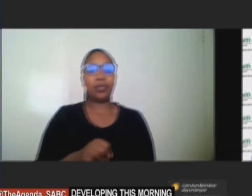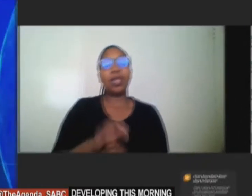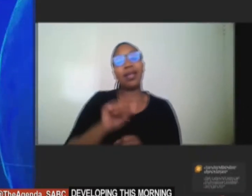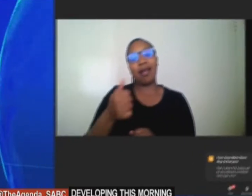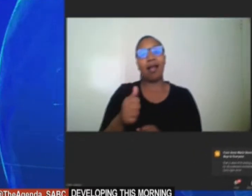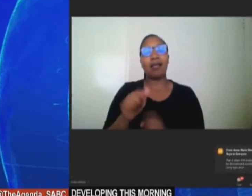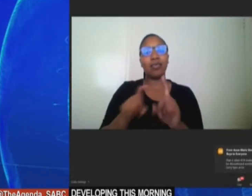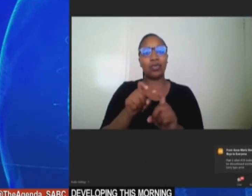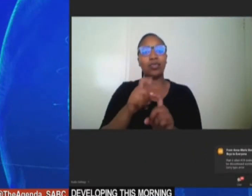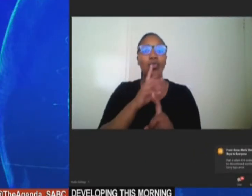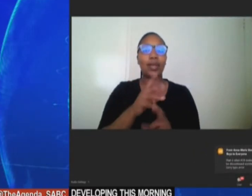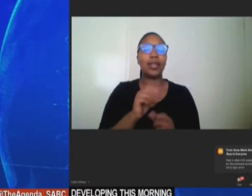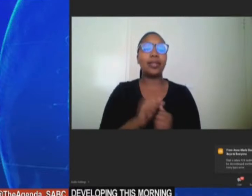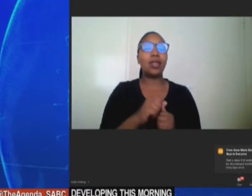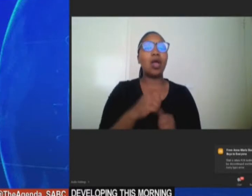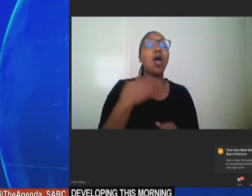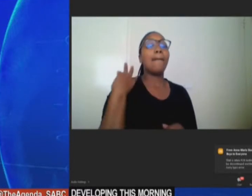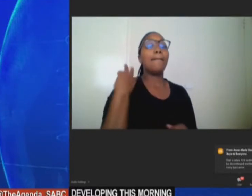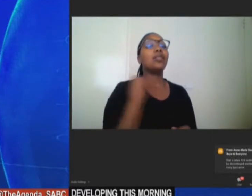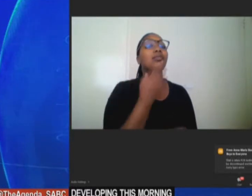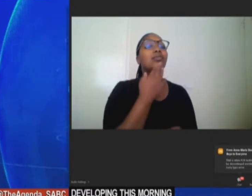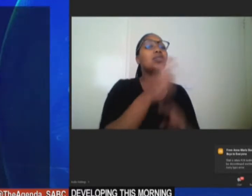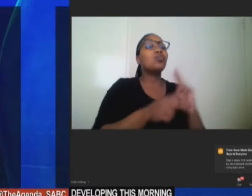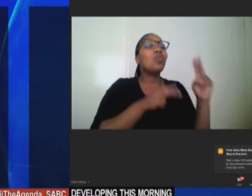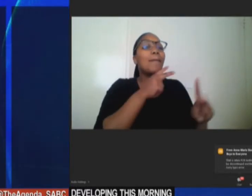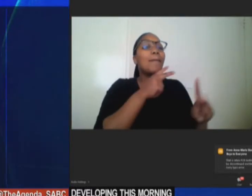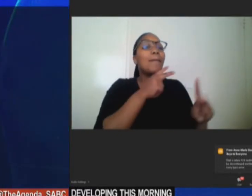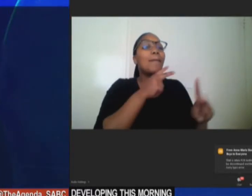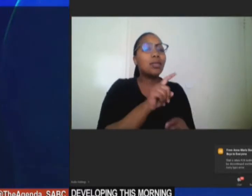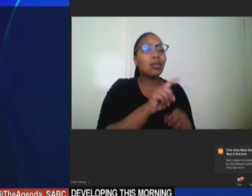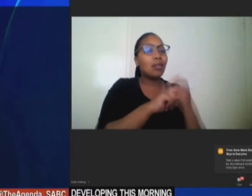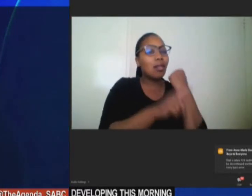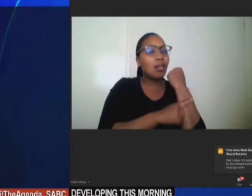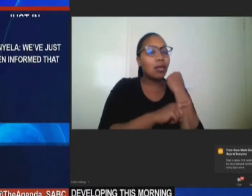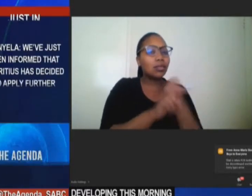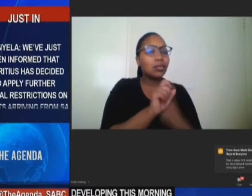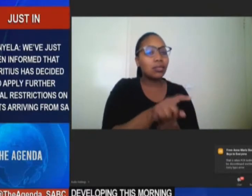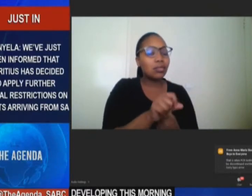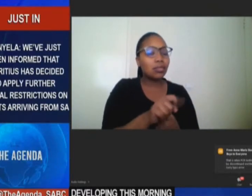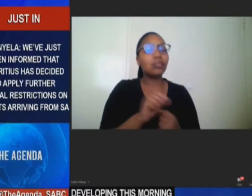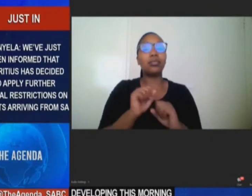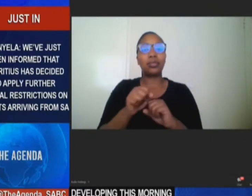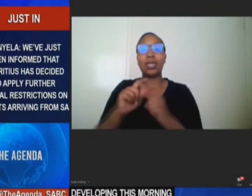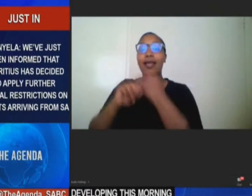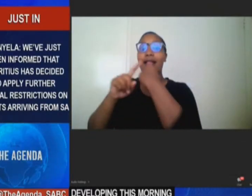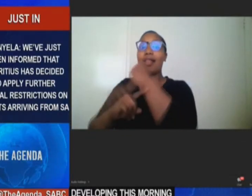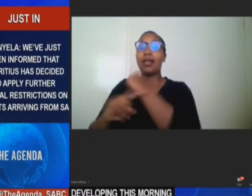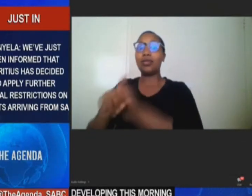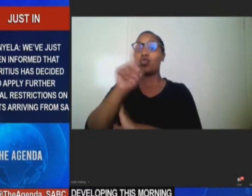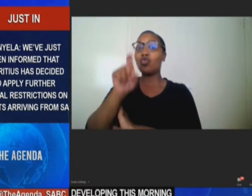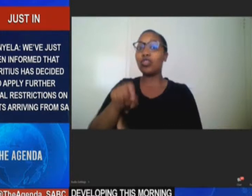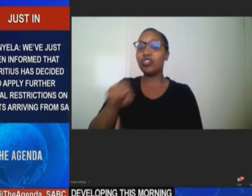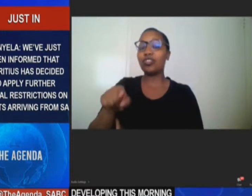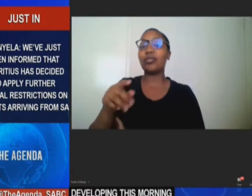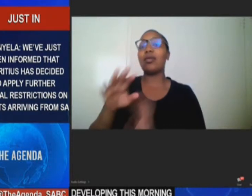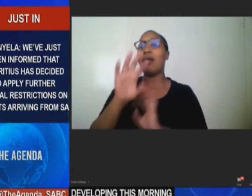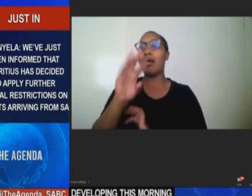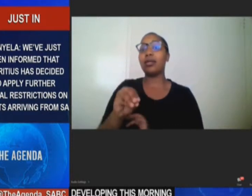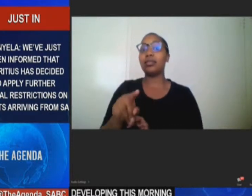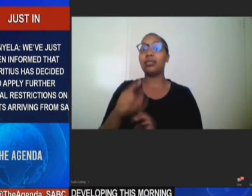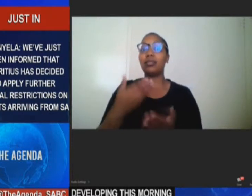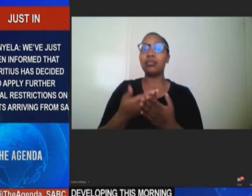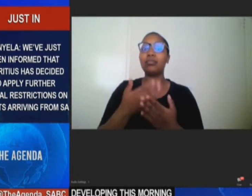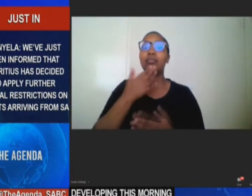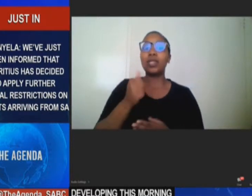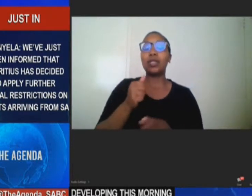Just repeat that last one. I'm not very... The last question reads as follows. Can you talk us through